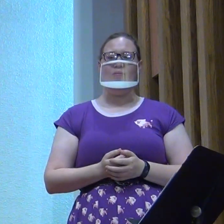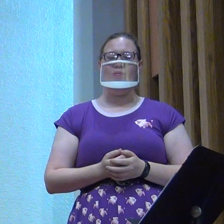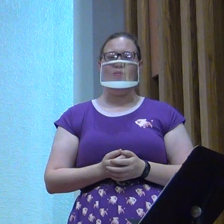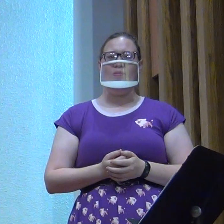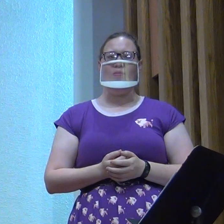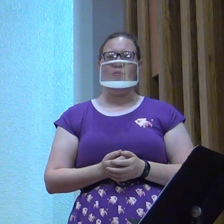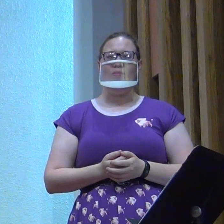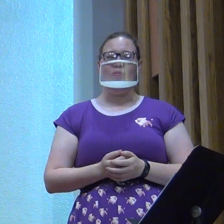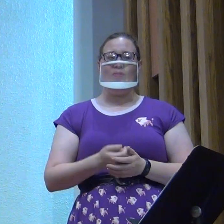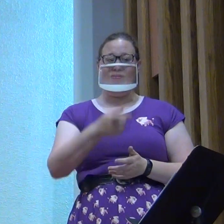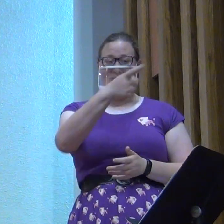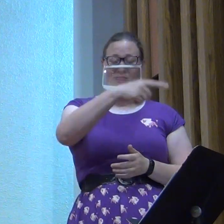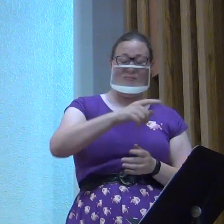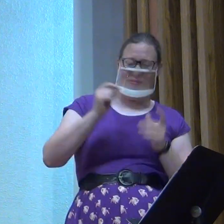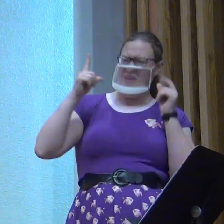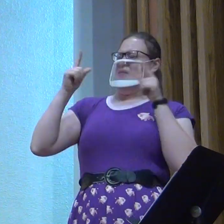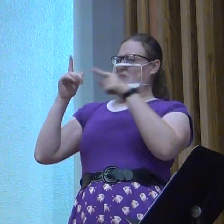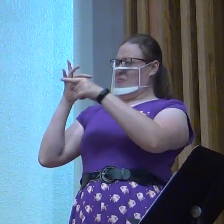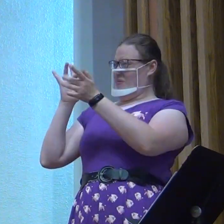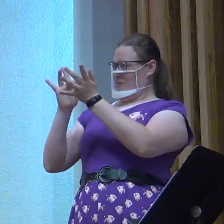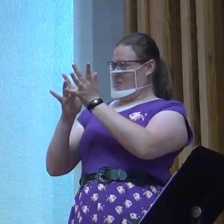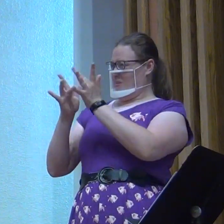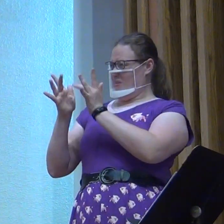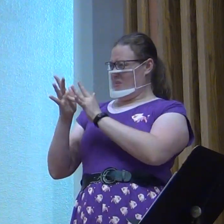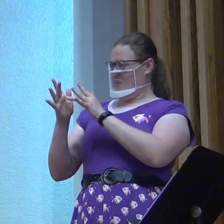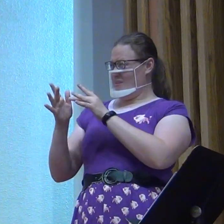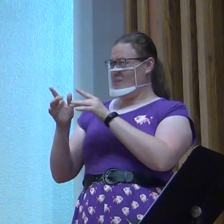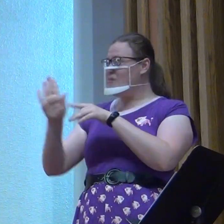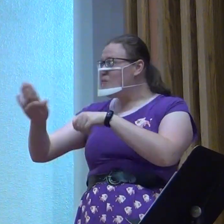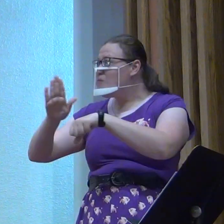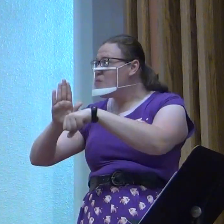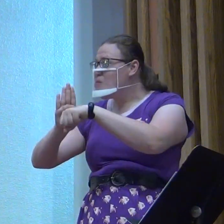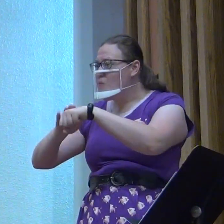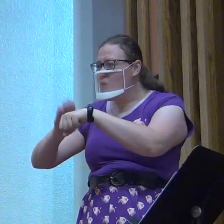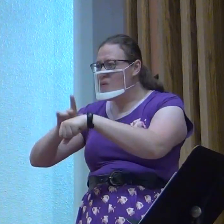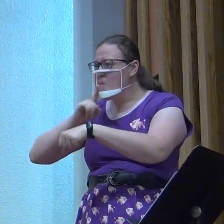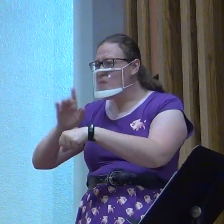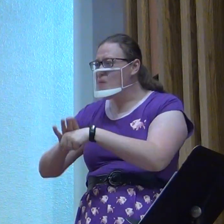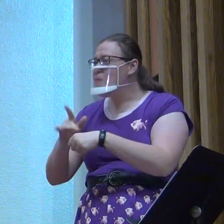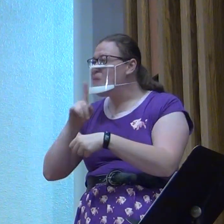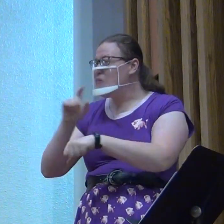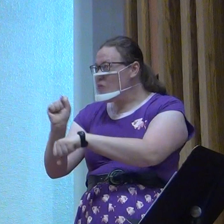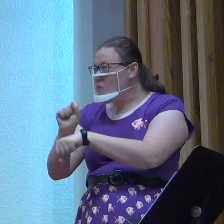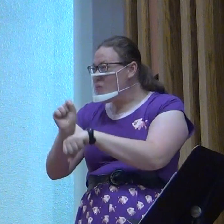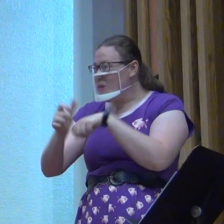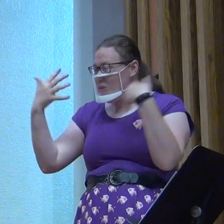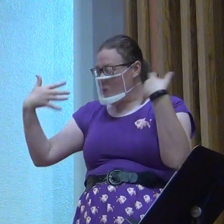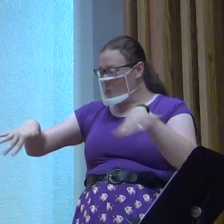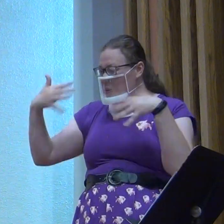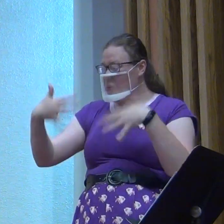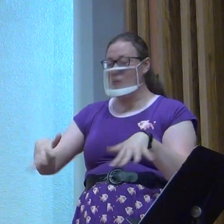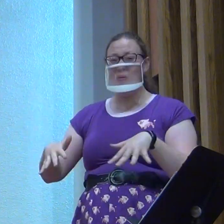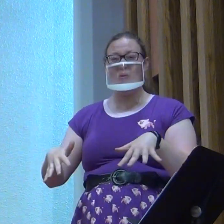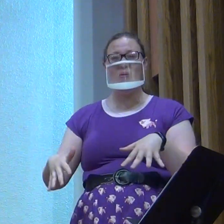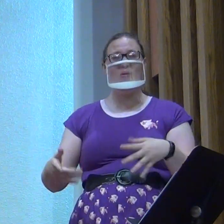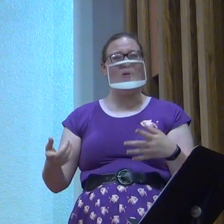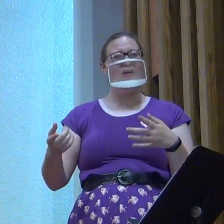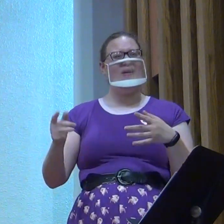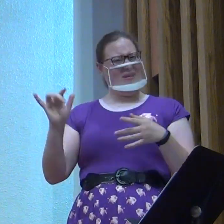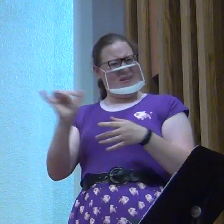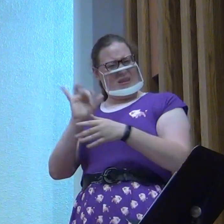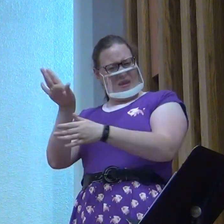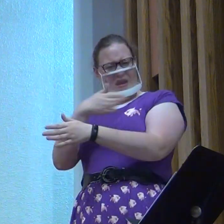They would be surprised to find Jesus' warnings and promises were true. Just like the people of the song,